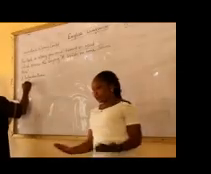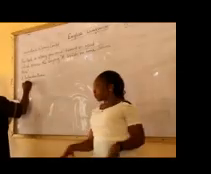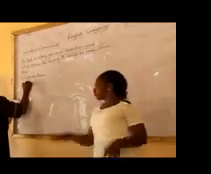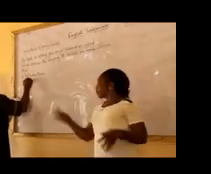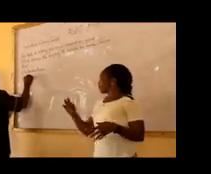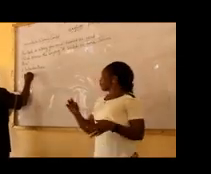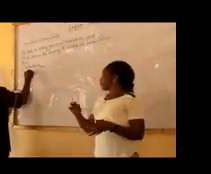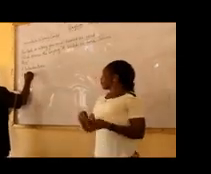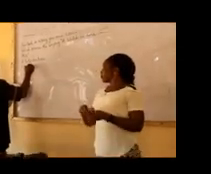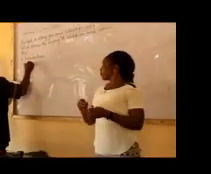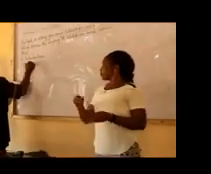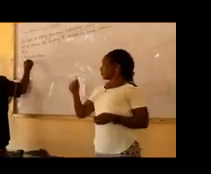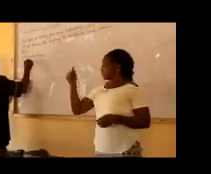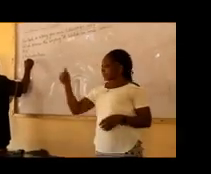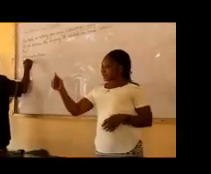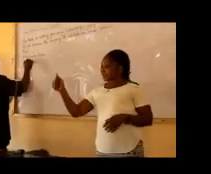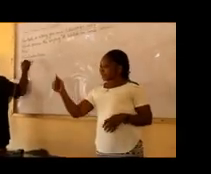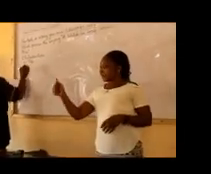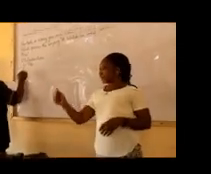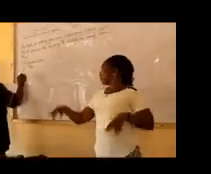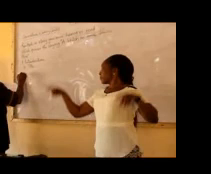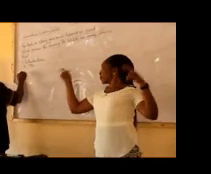title.